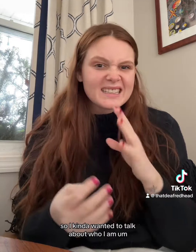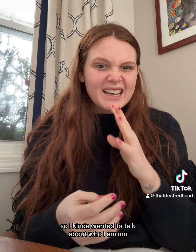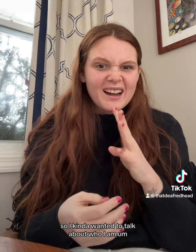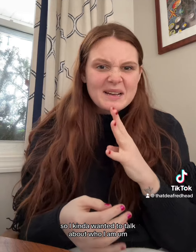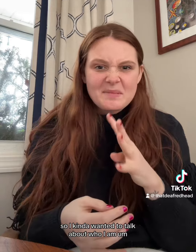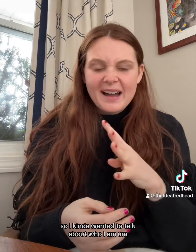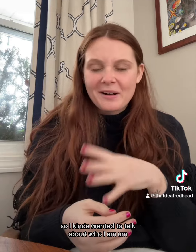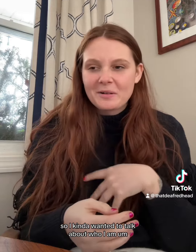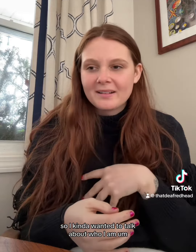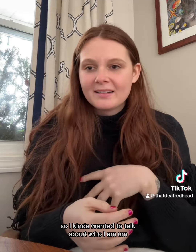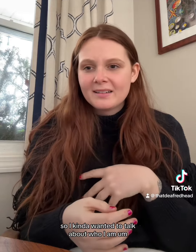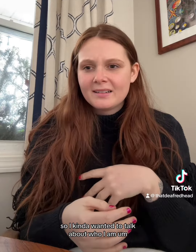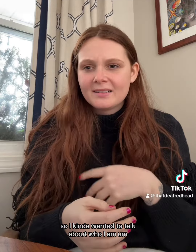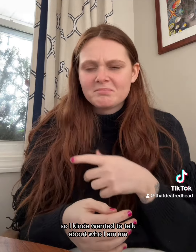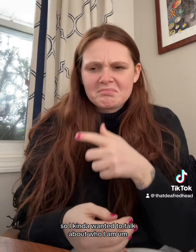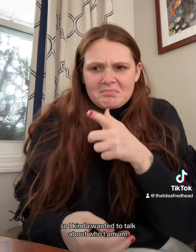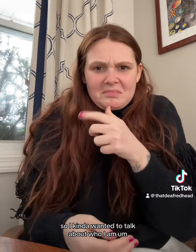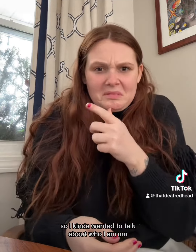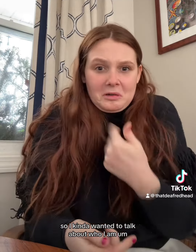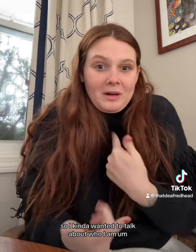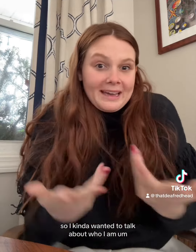talk about who I am.